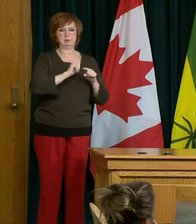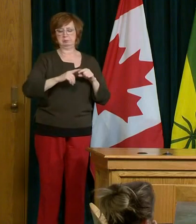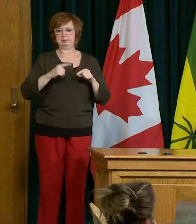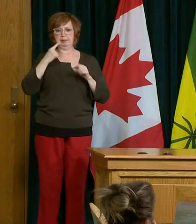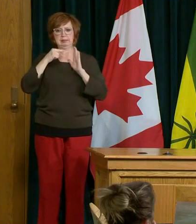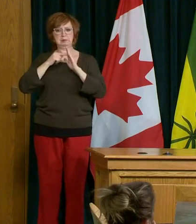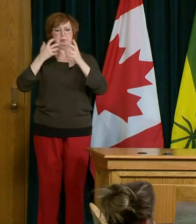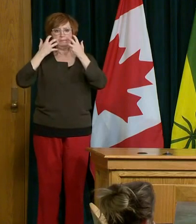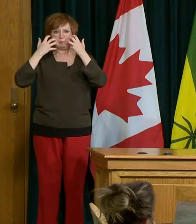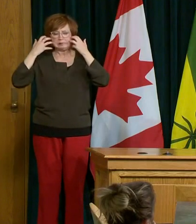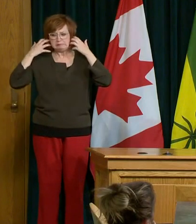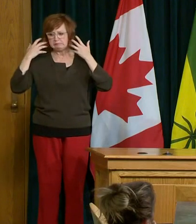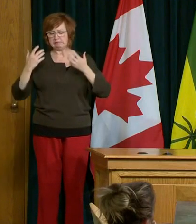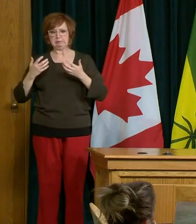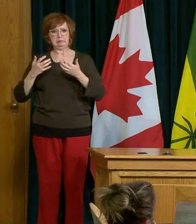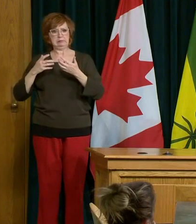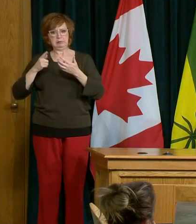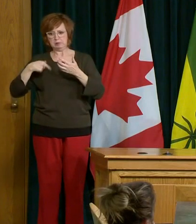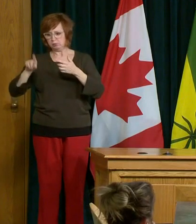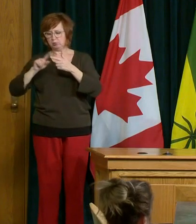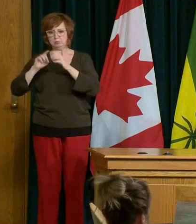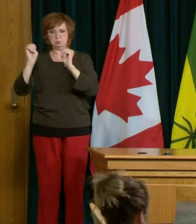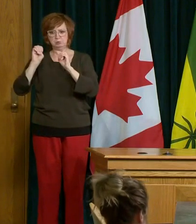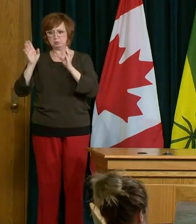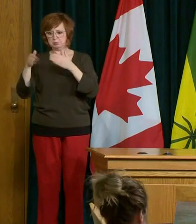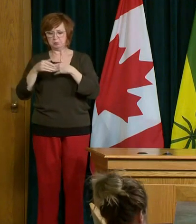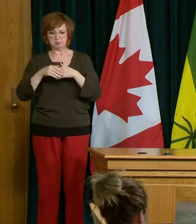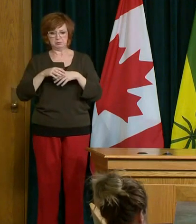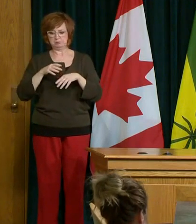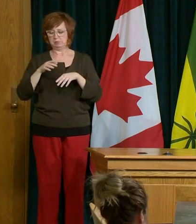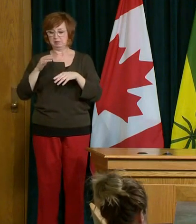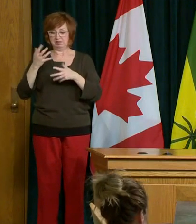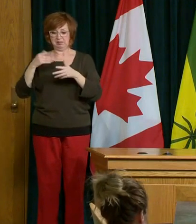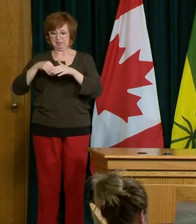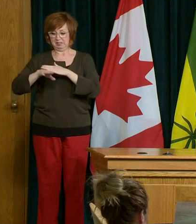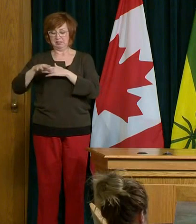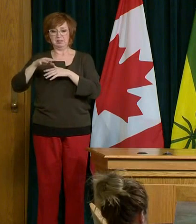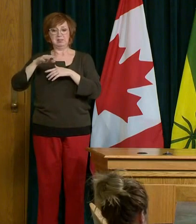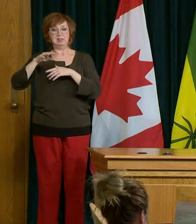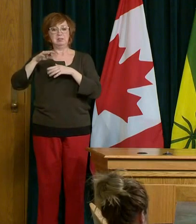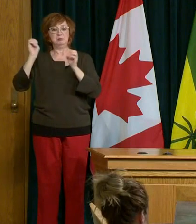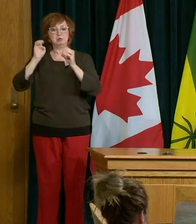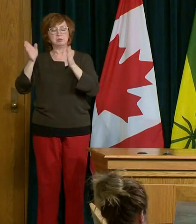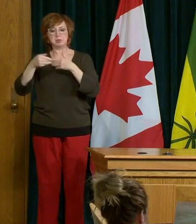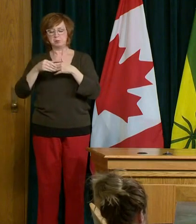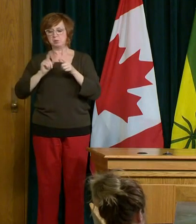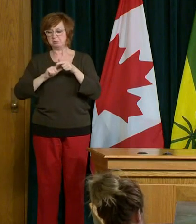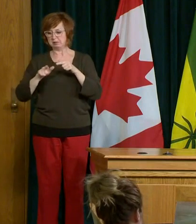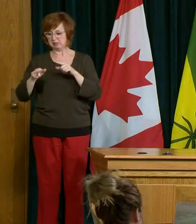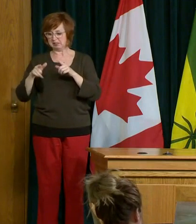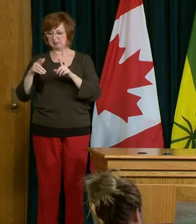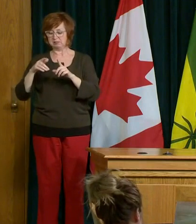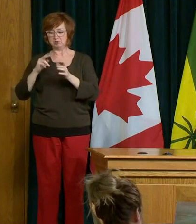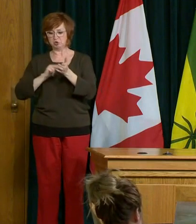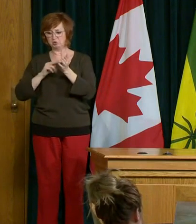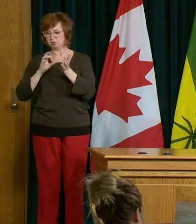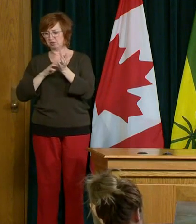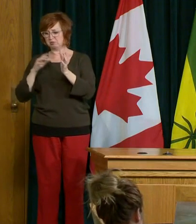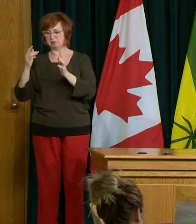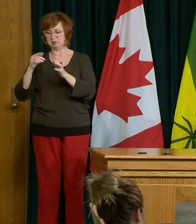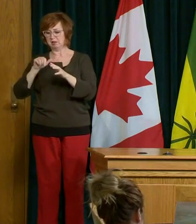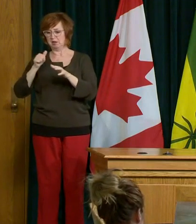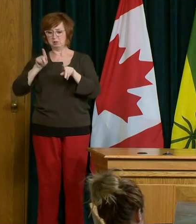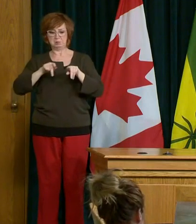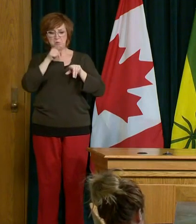when there's evidence that there may be risk to members of the public who can't otherwise be contacted. So that's just a bit of a summary on outbreaks